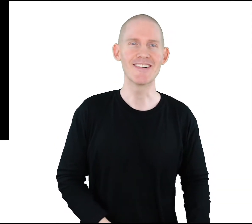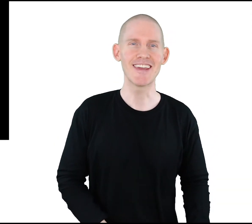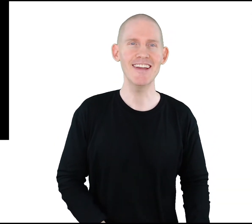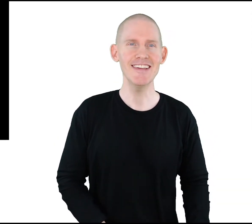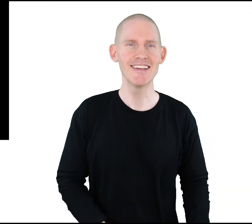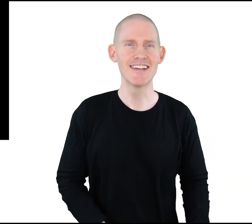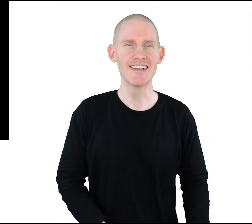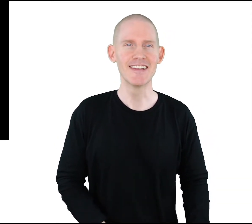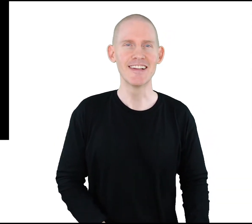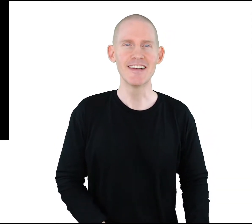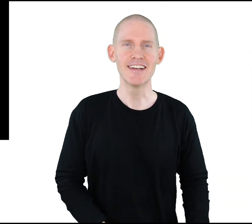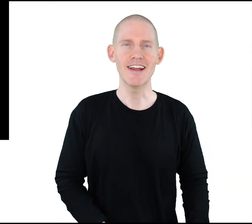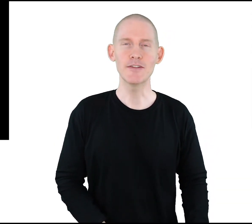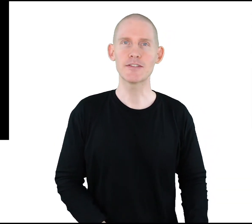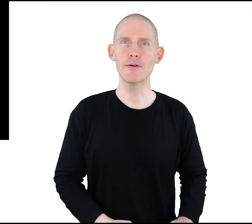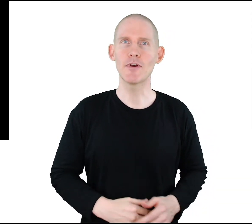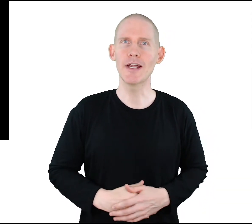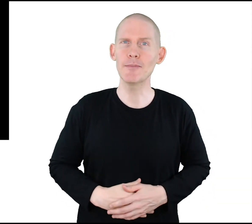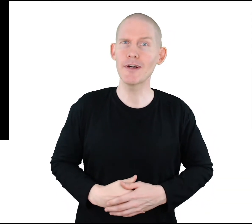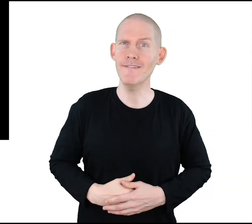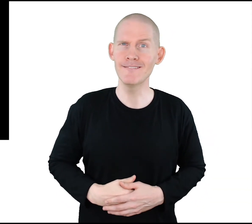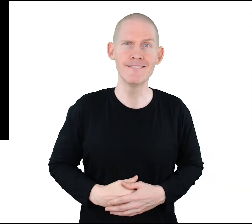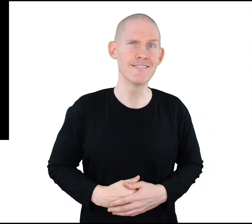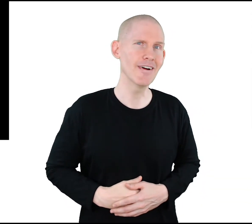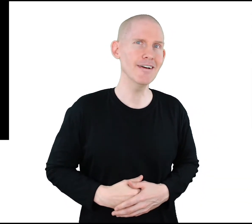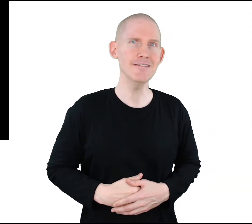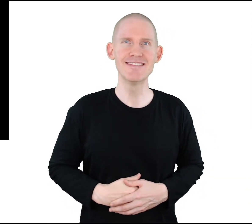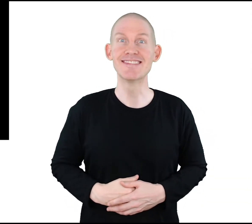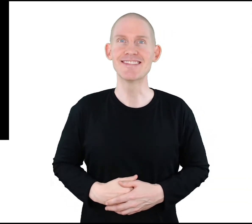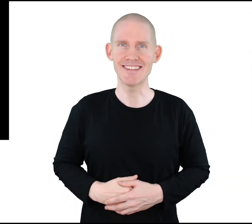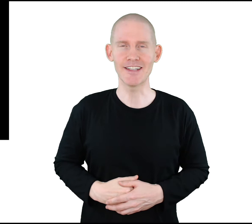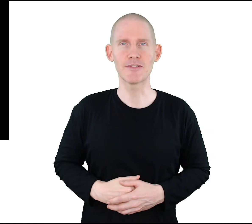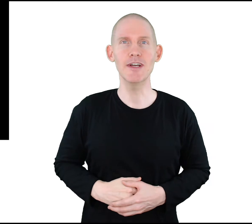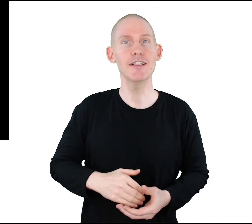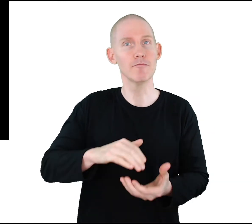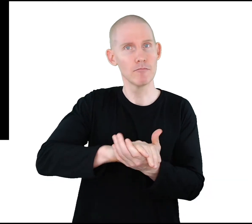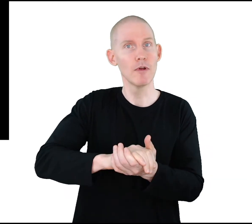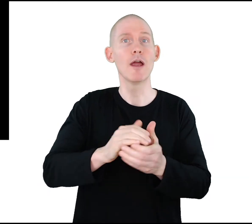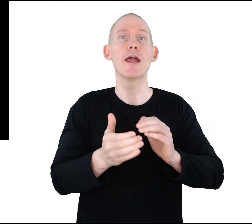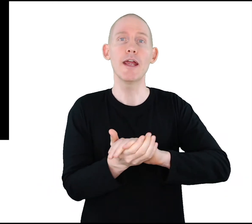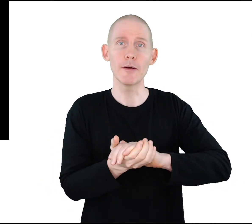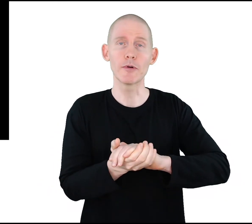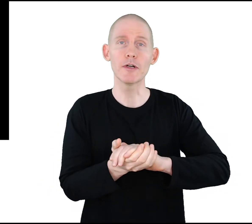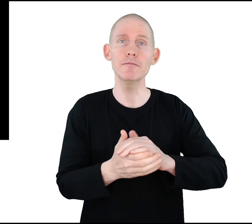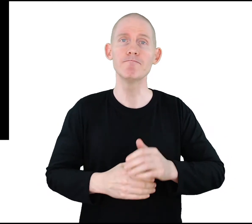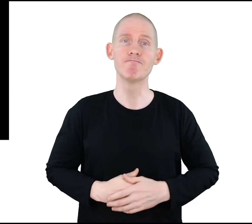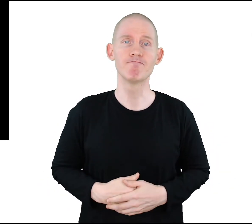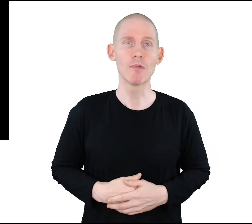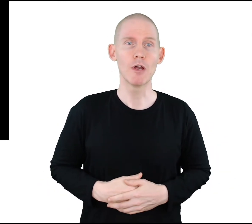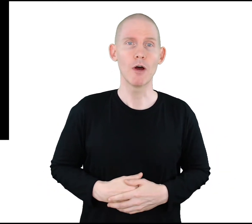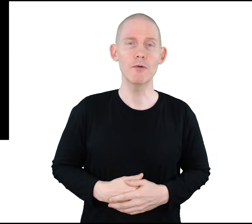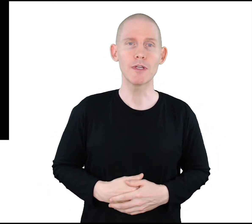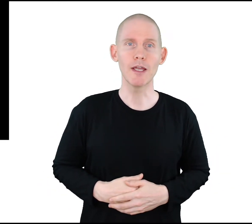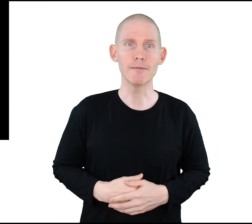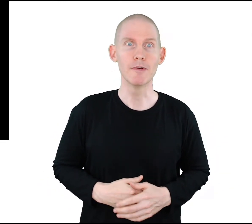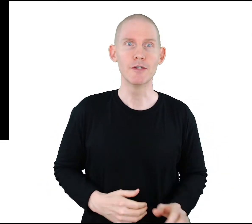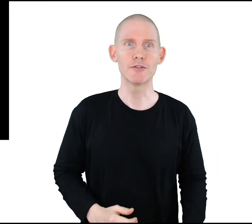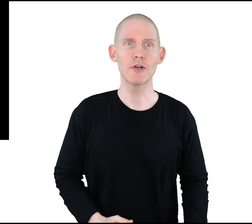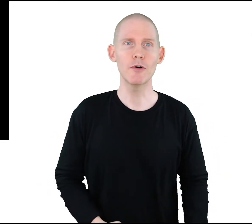Okay. And the sign for hamburger? Well, that's right. Hamburger. Okay. So we're